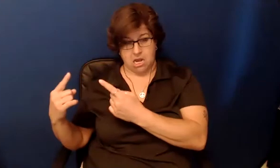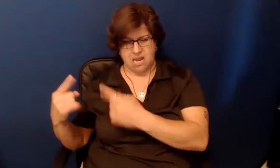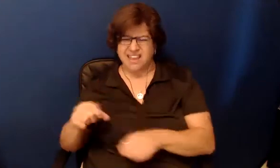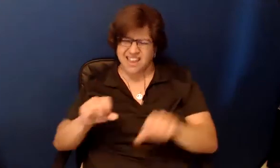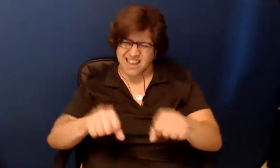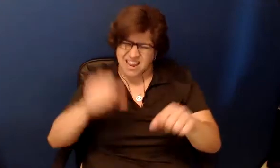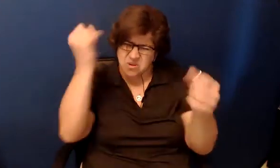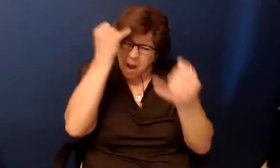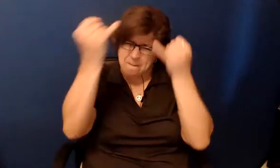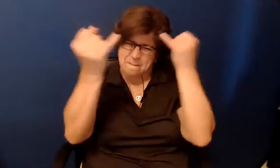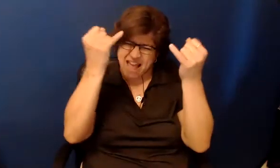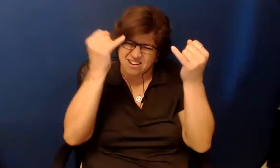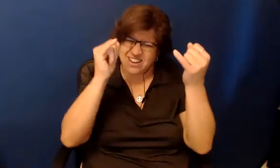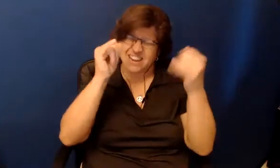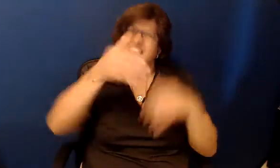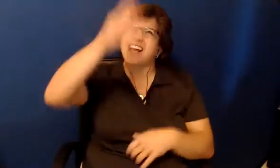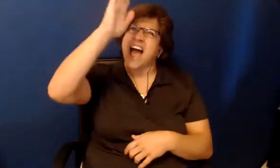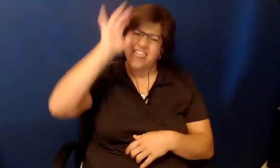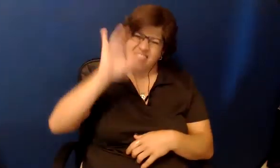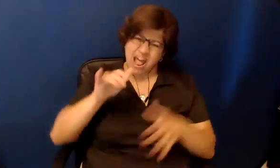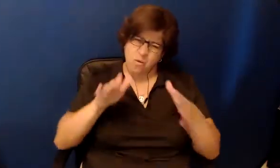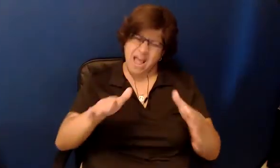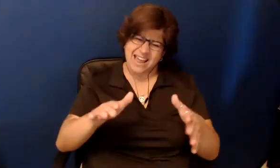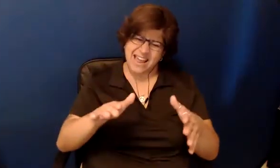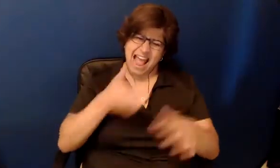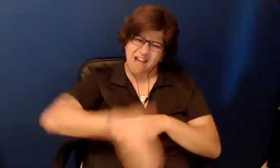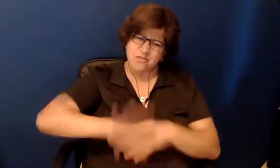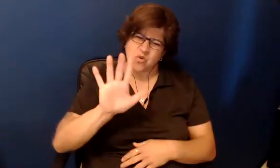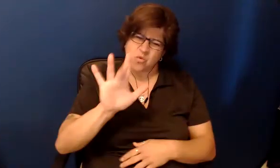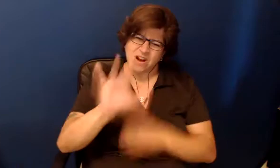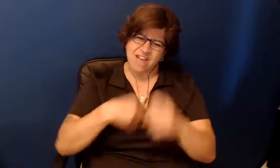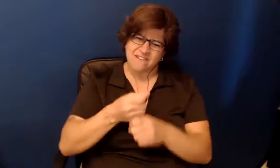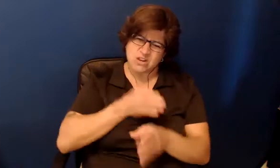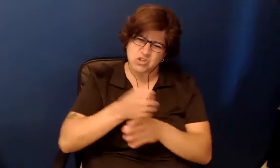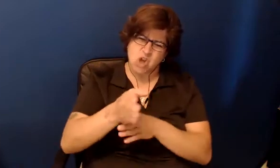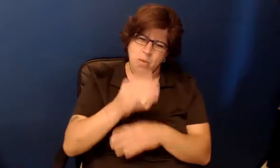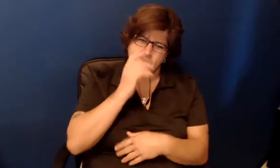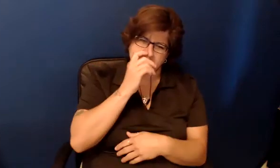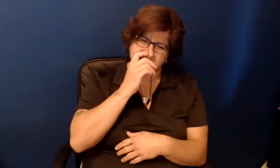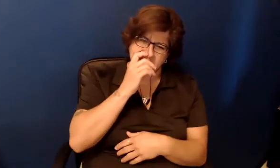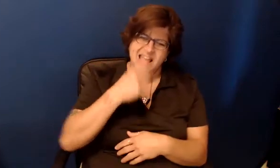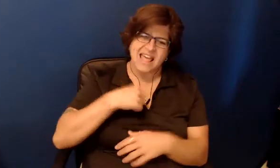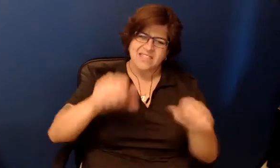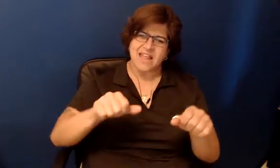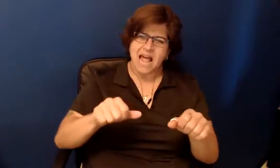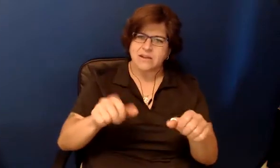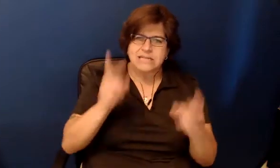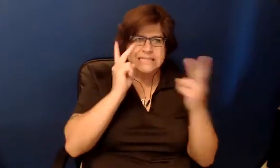God at 25 years sober? I mean, give me a friggin' break, you know? So he brought out